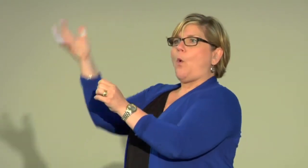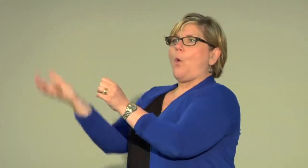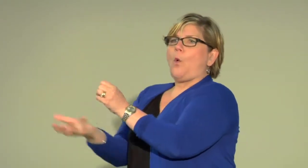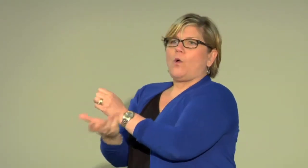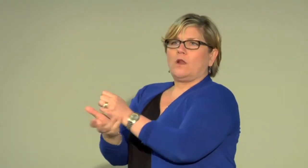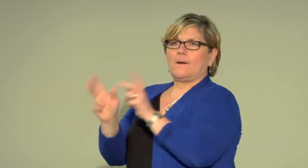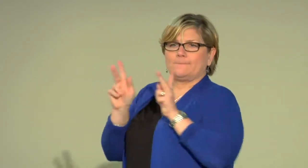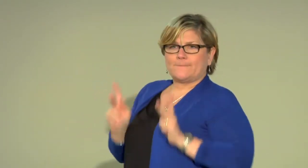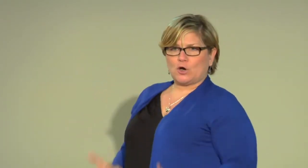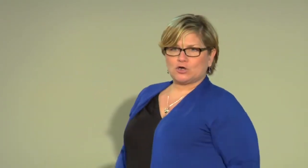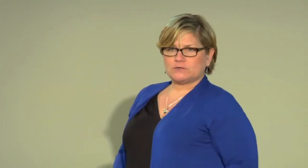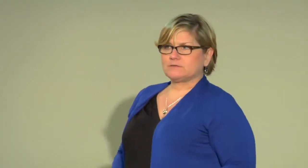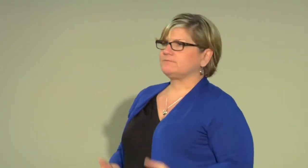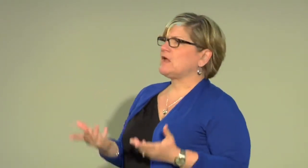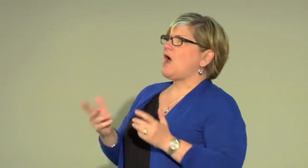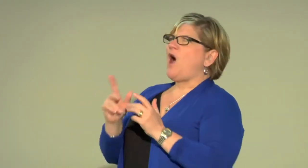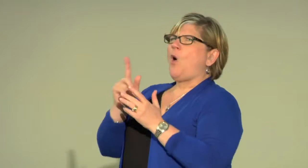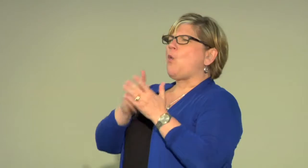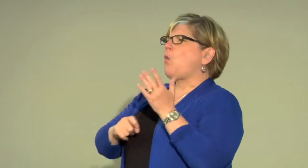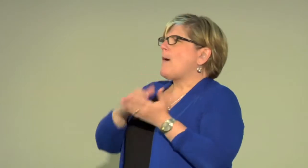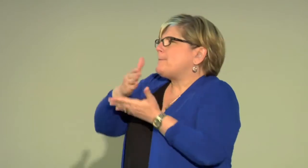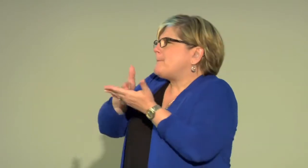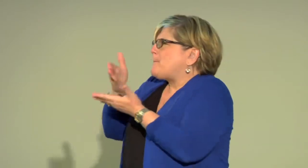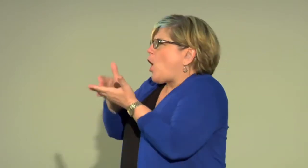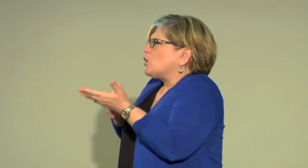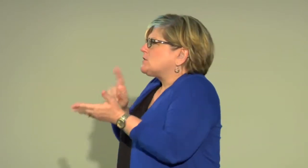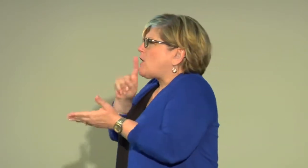individual, we will look at them as a whole person.